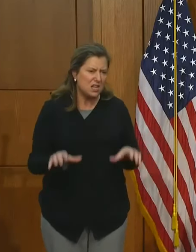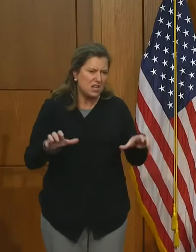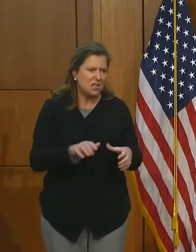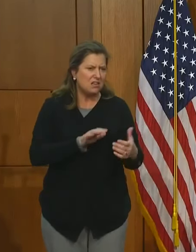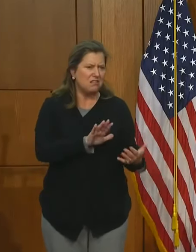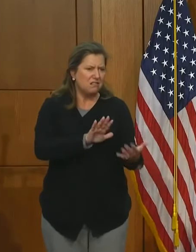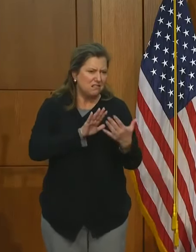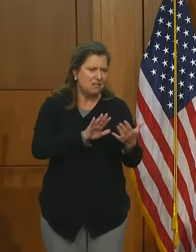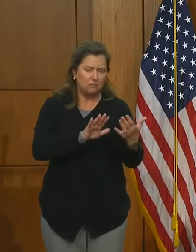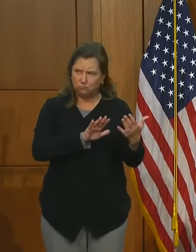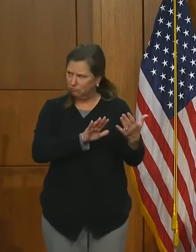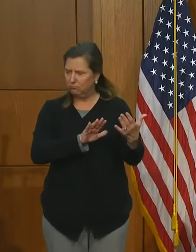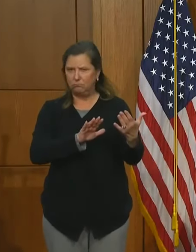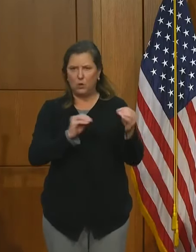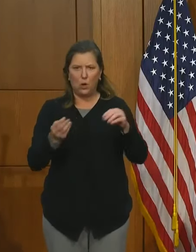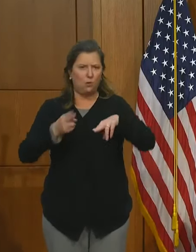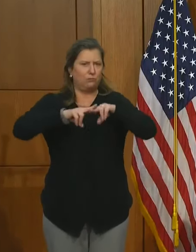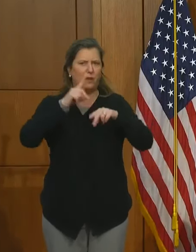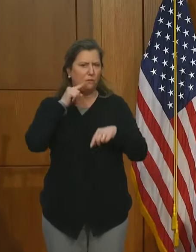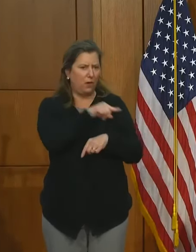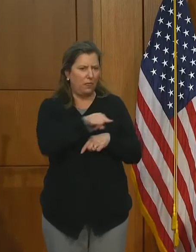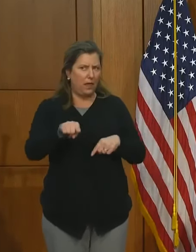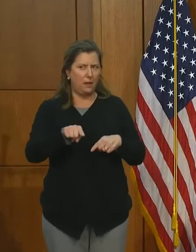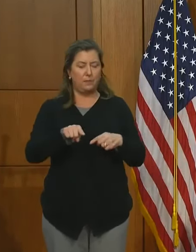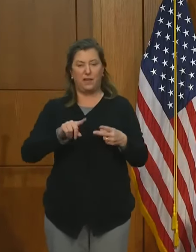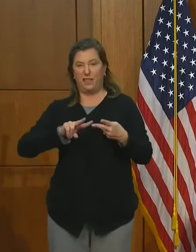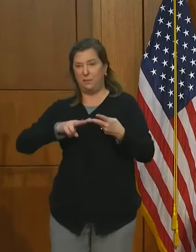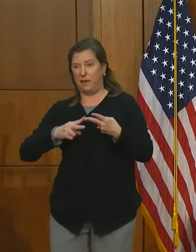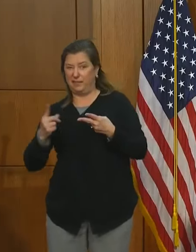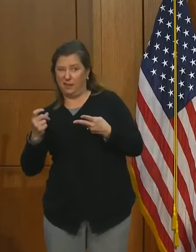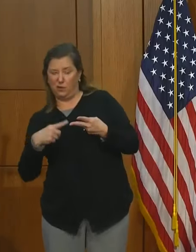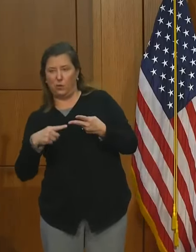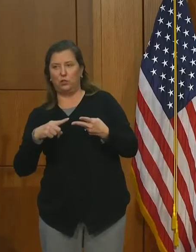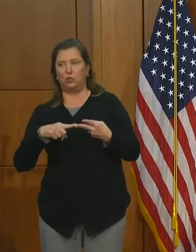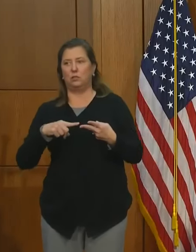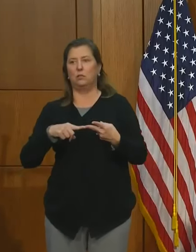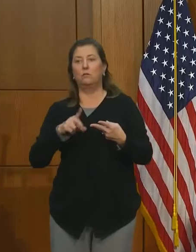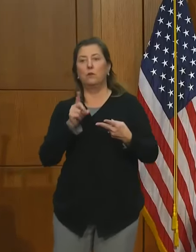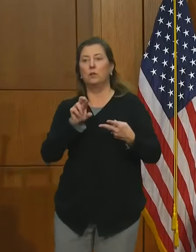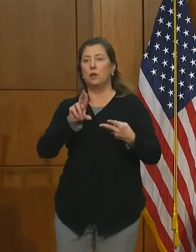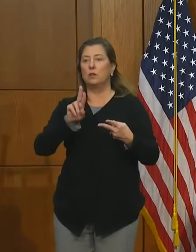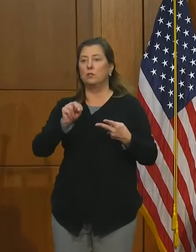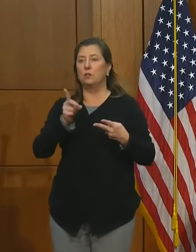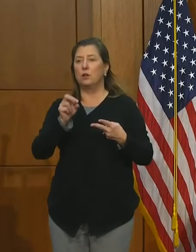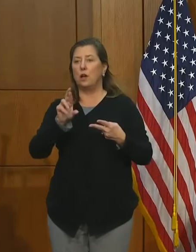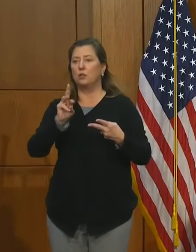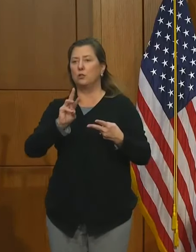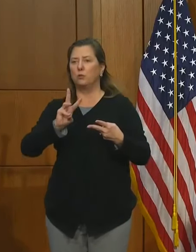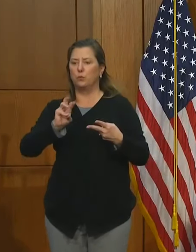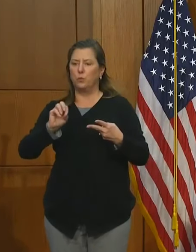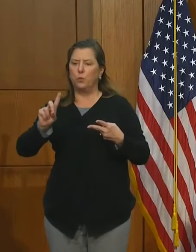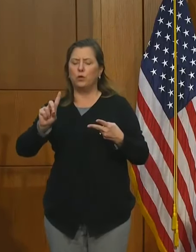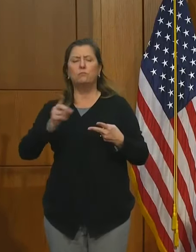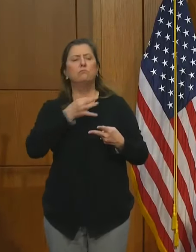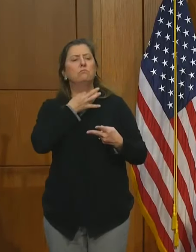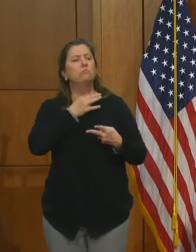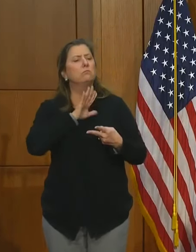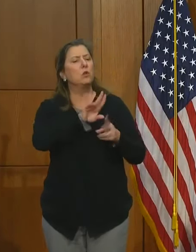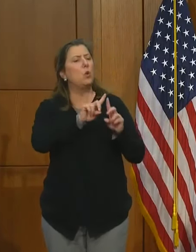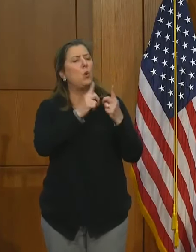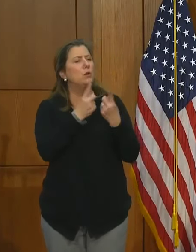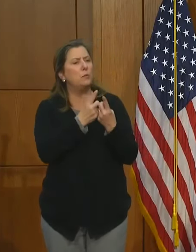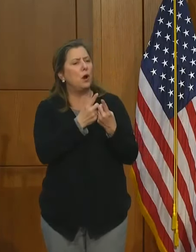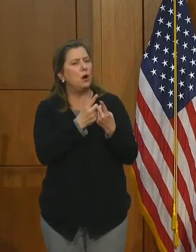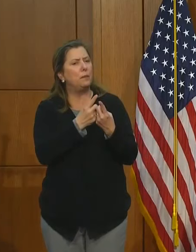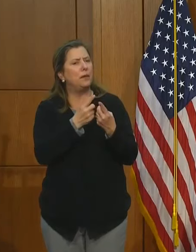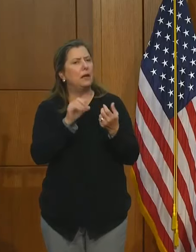lines. Could anything be done for them? And then on sidebar, my second question would be for Dr. Underwood, just wondering how is your department